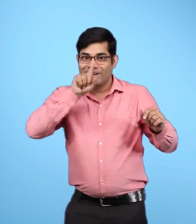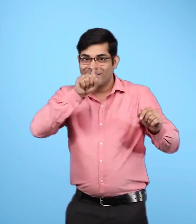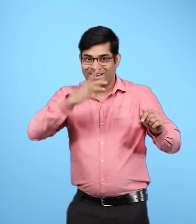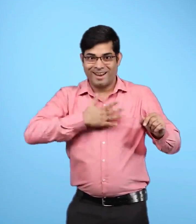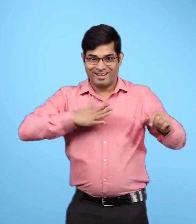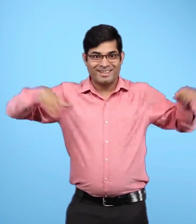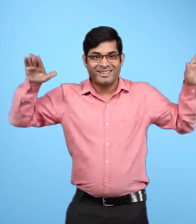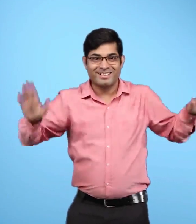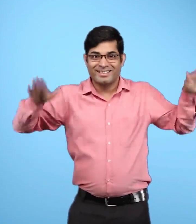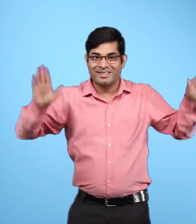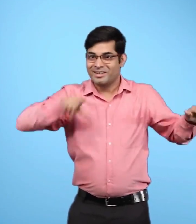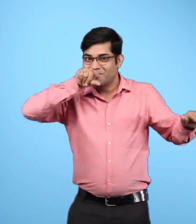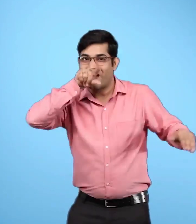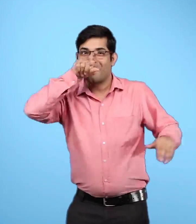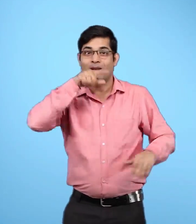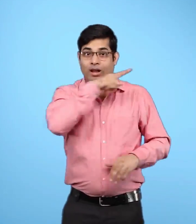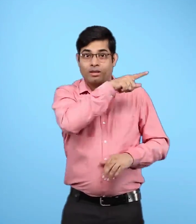who is saying,